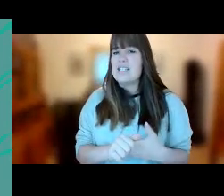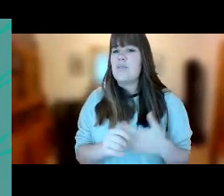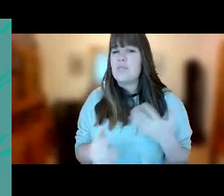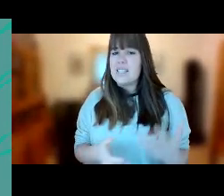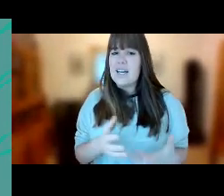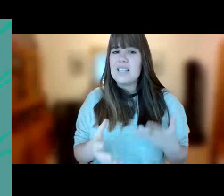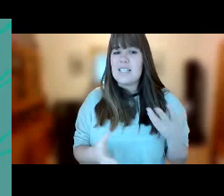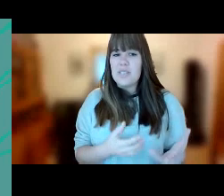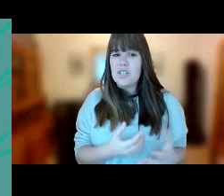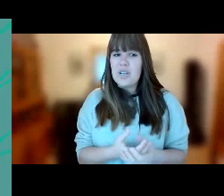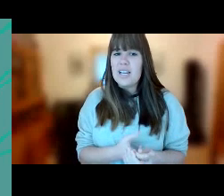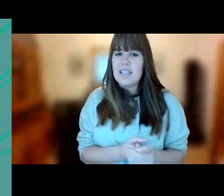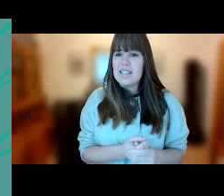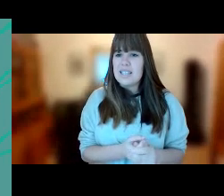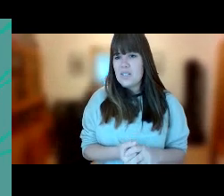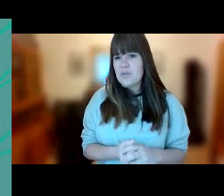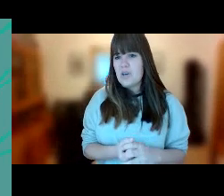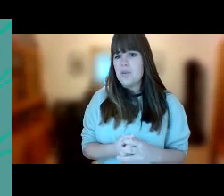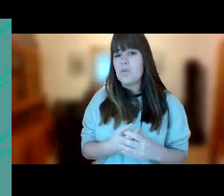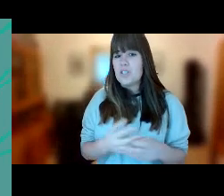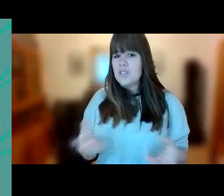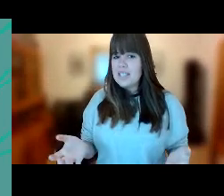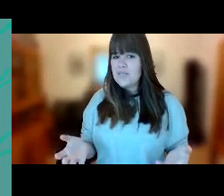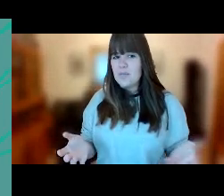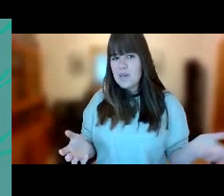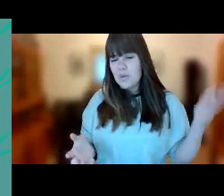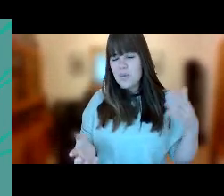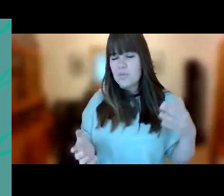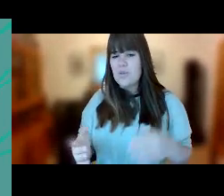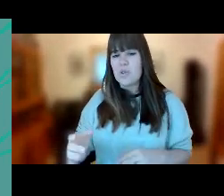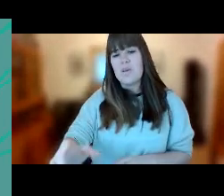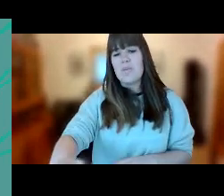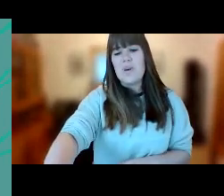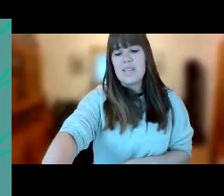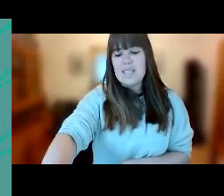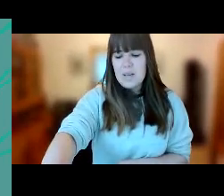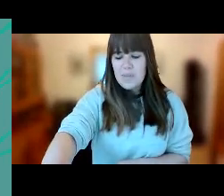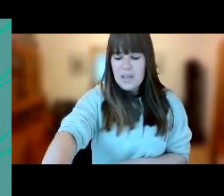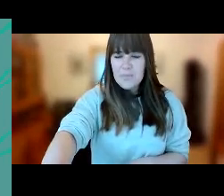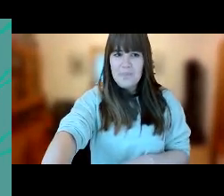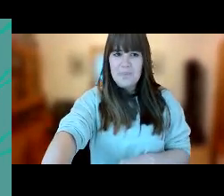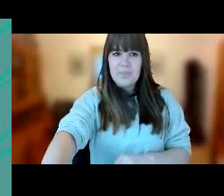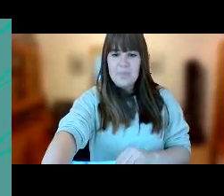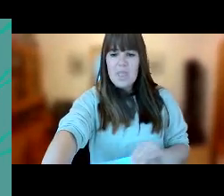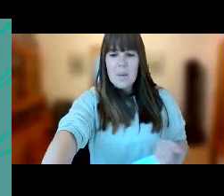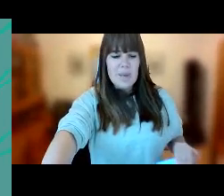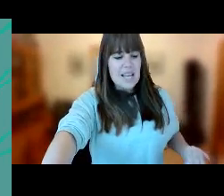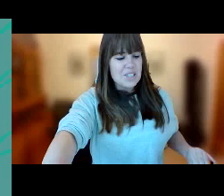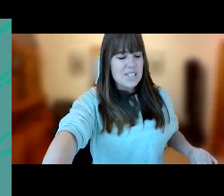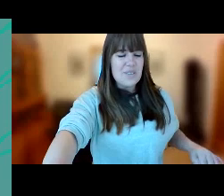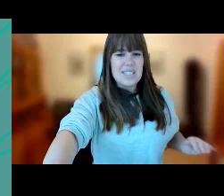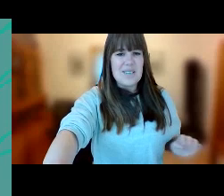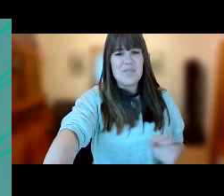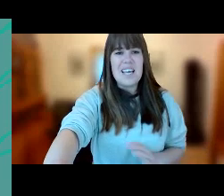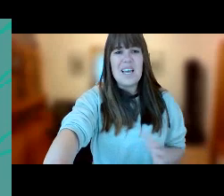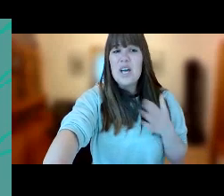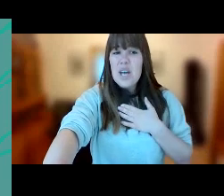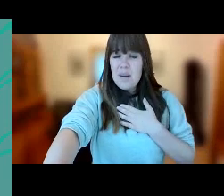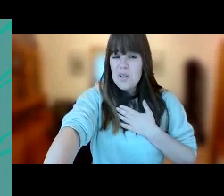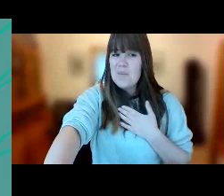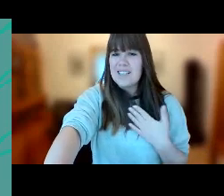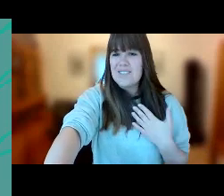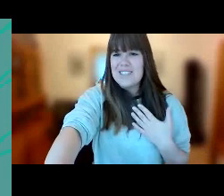have access to some of these signs and some of this training, then it's going to open more opportunities for people. We'll talk a bit more about this in a bit. But yeah, just a few examples